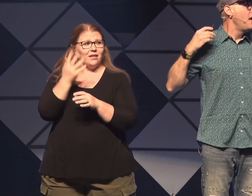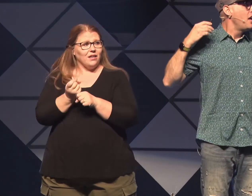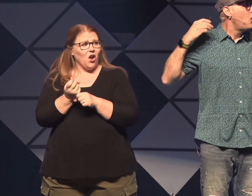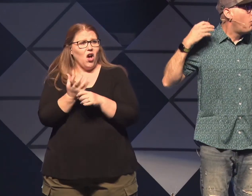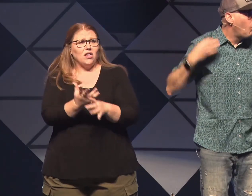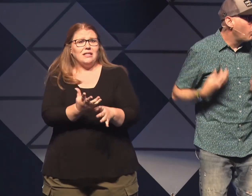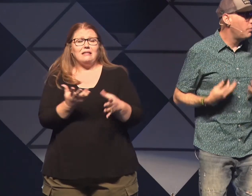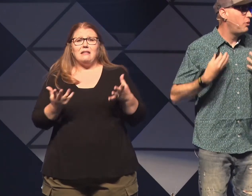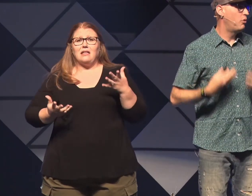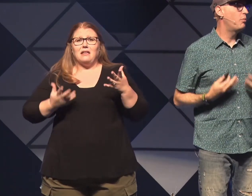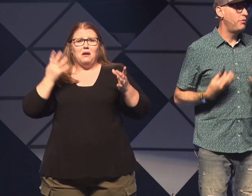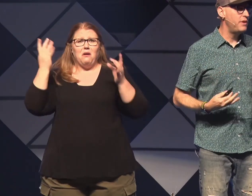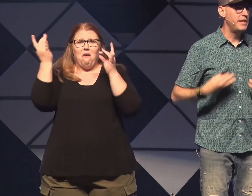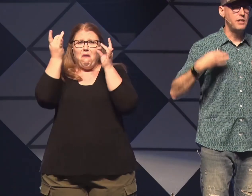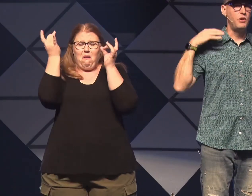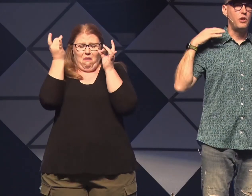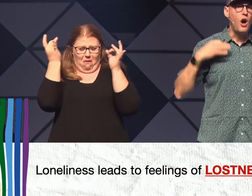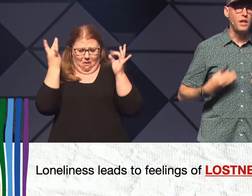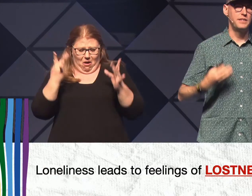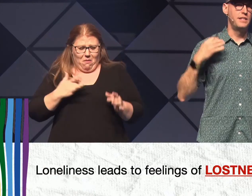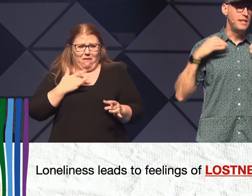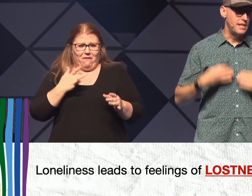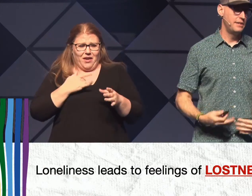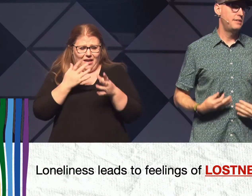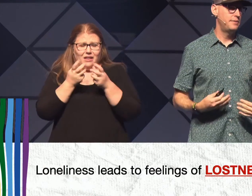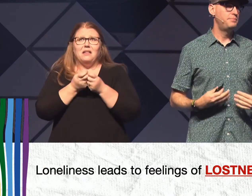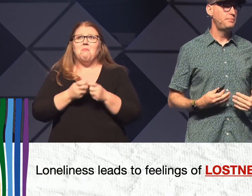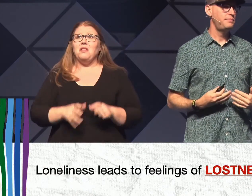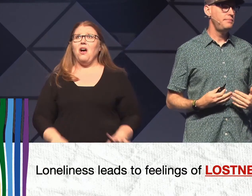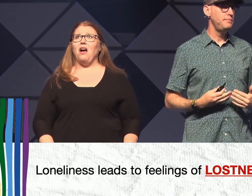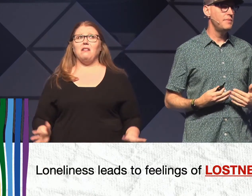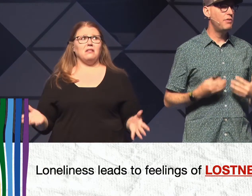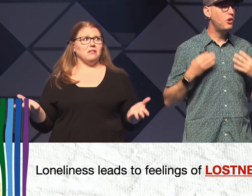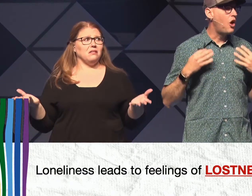this horrible, horrible feeling of lostness.